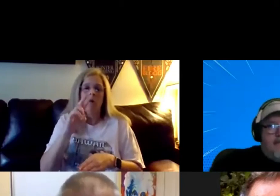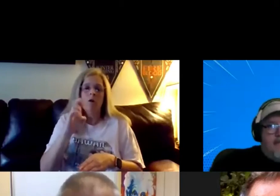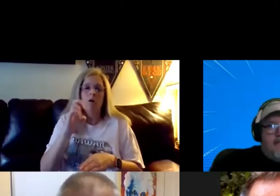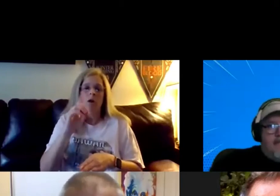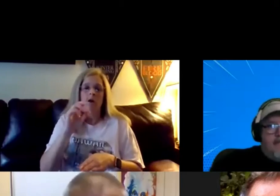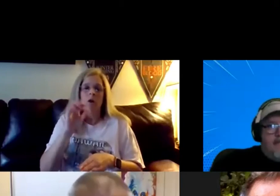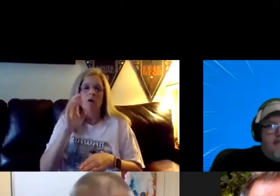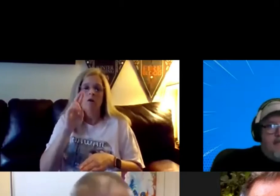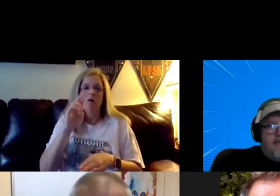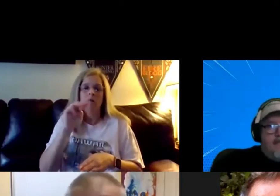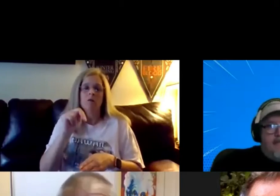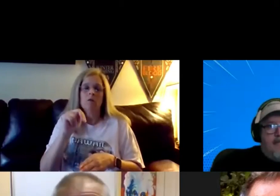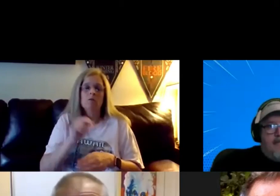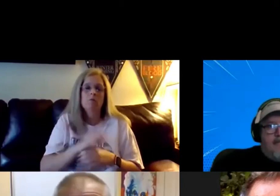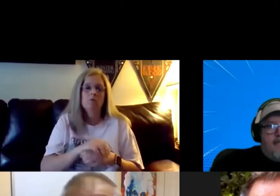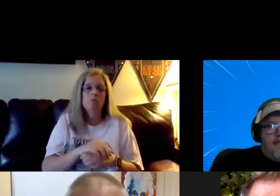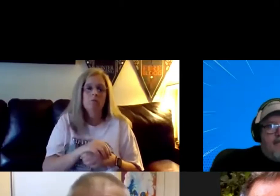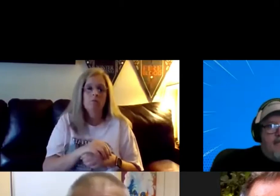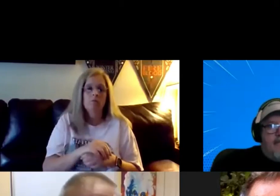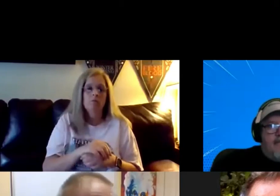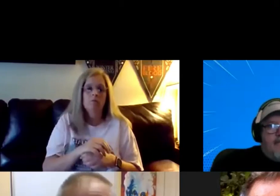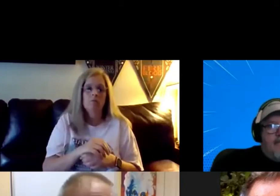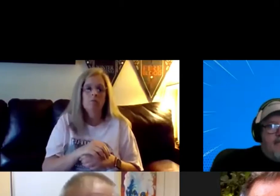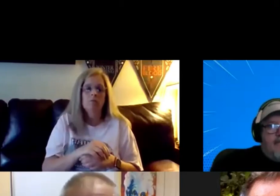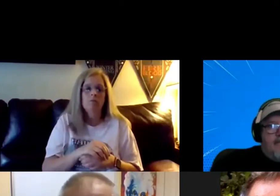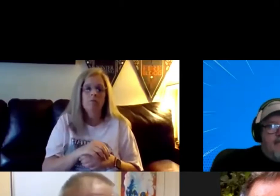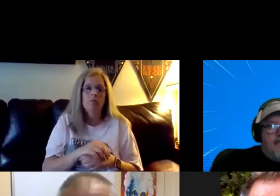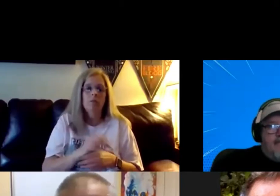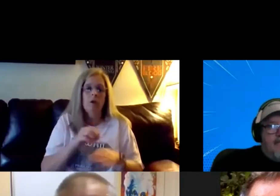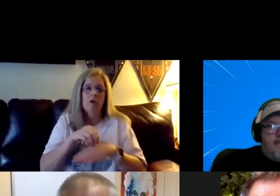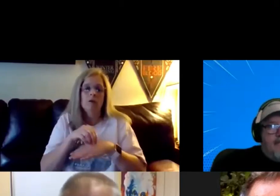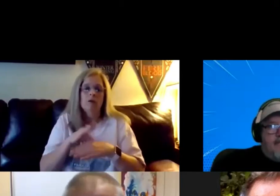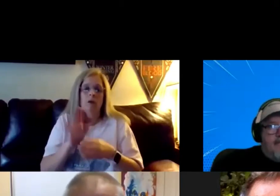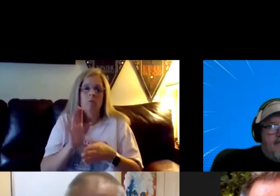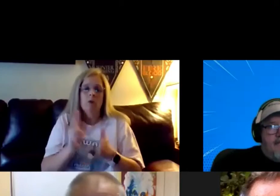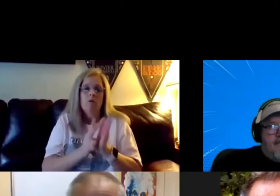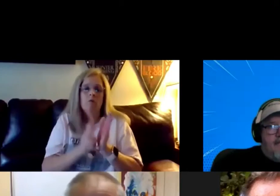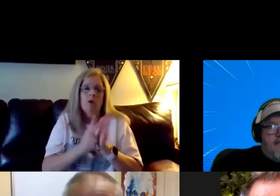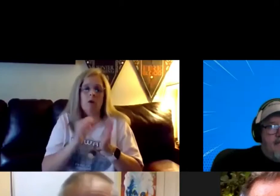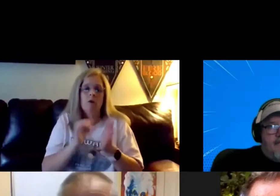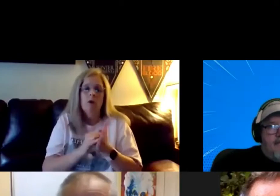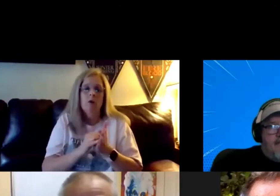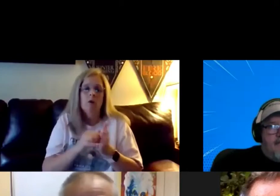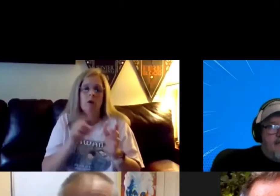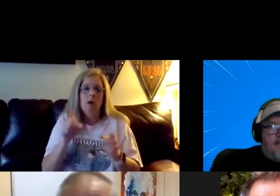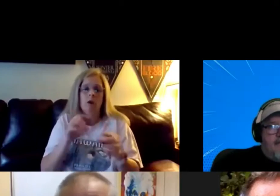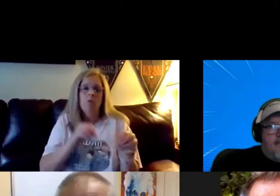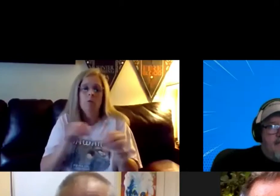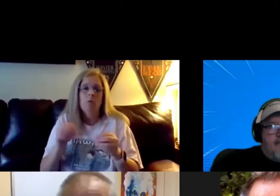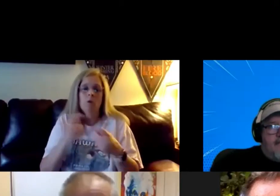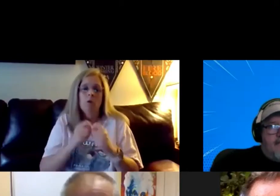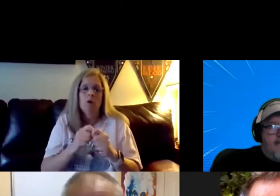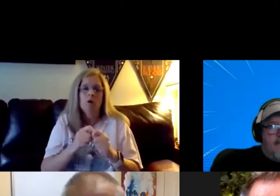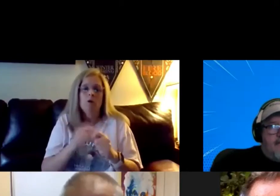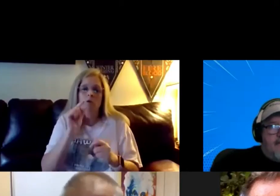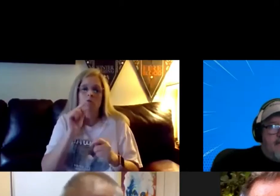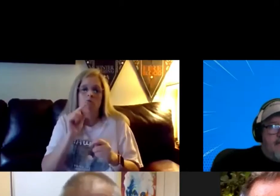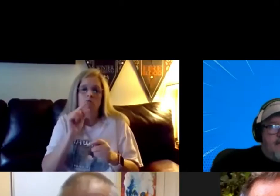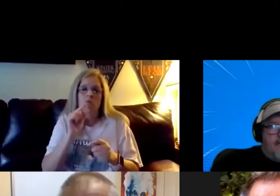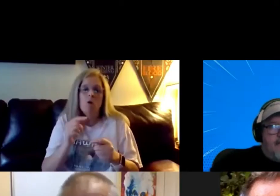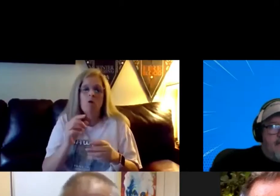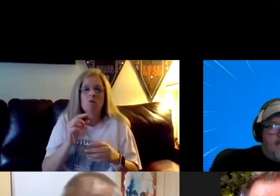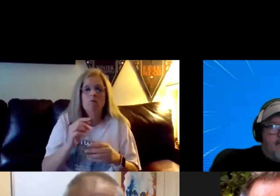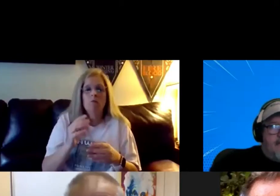and you know, Red sent me a video that Ash had put together. It was just a little video, and I watched it,